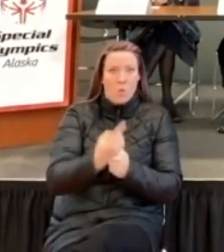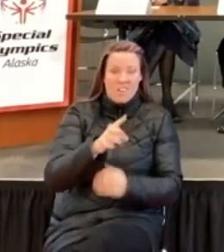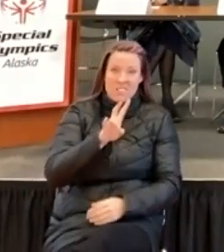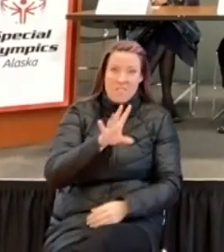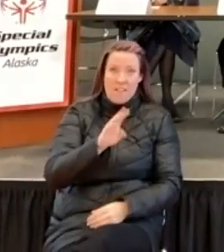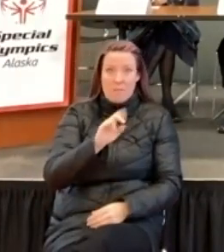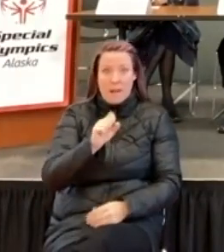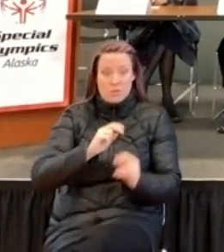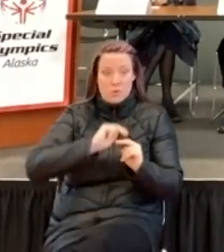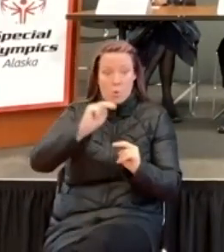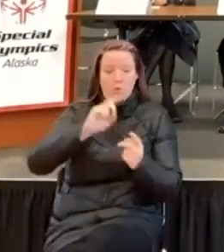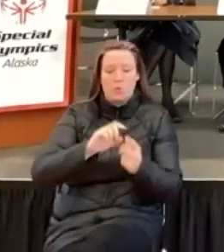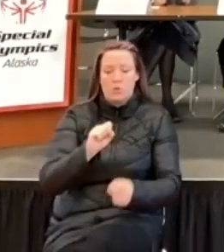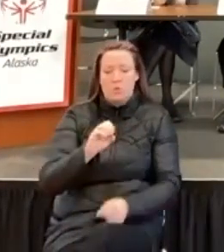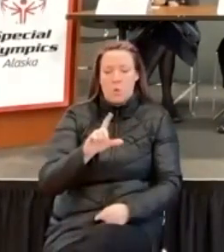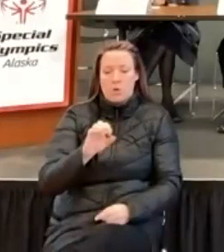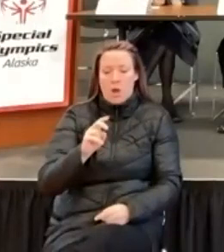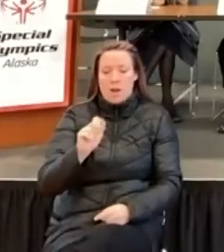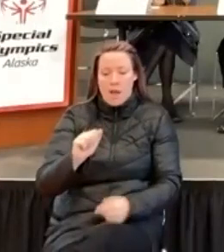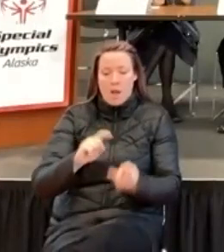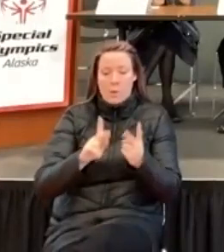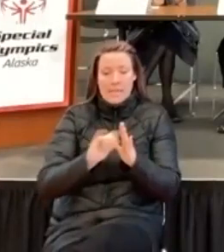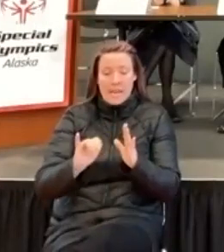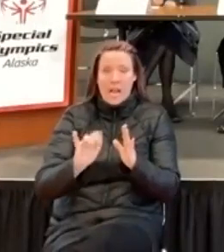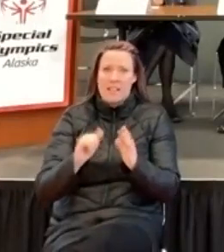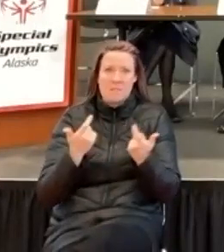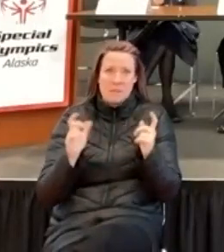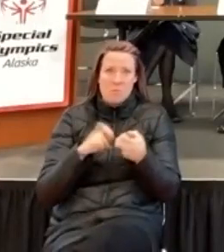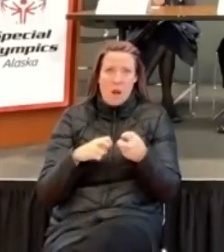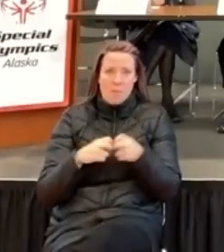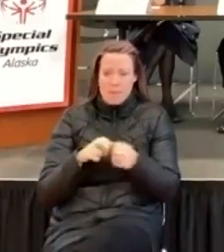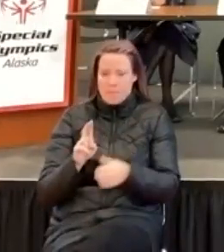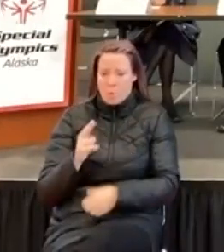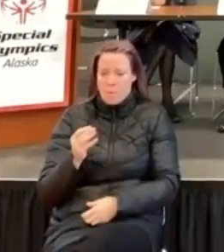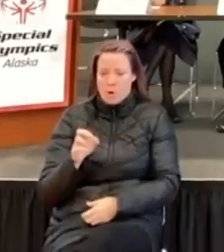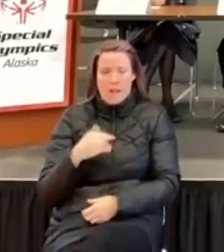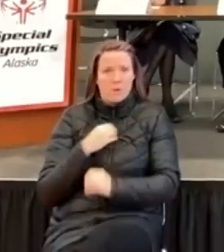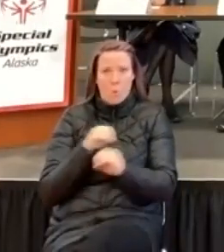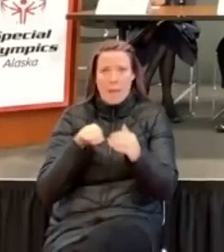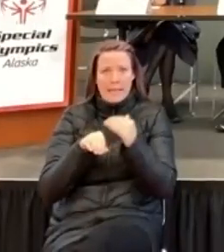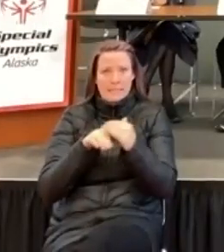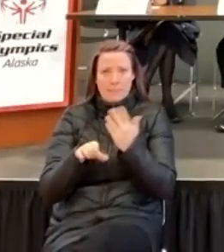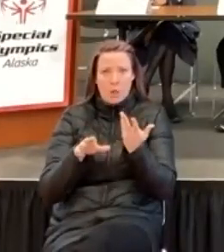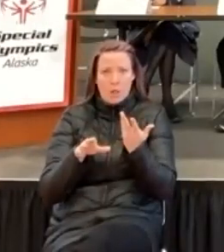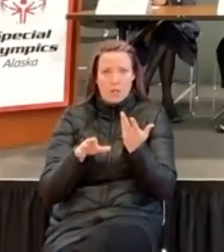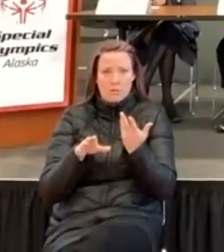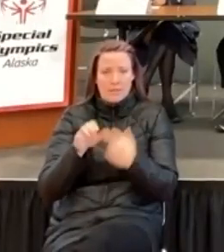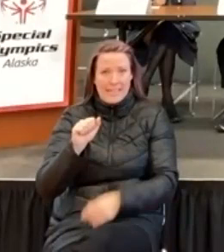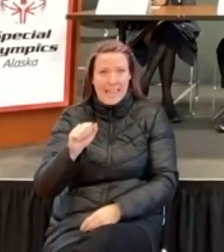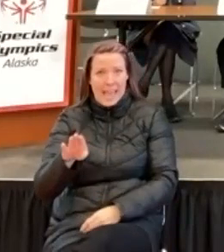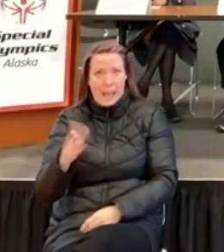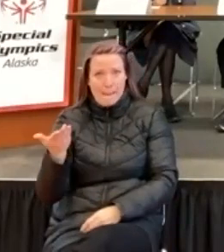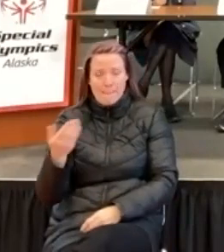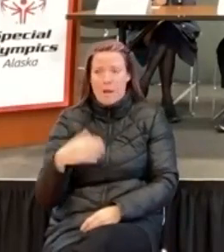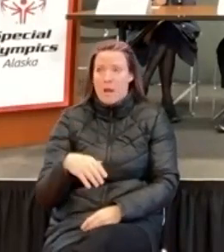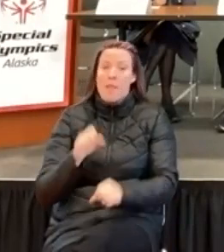north into Soldotna and Kenai. So that's a major problem. The other thing is we have a workforce crisis in